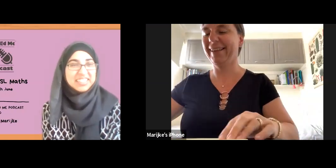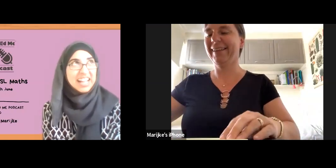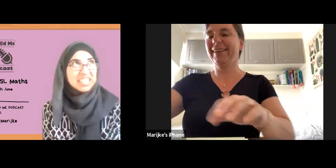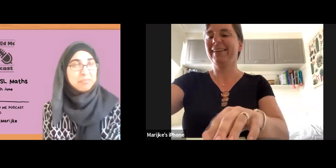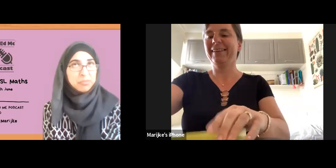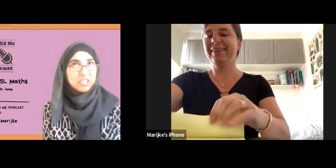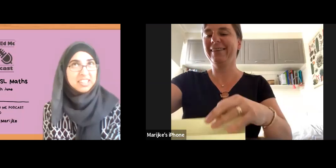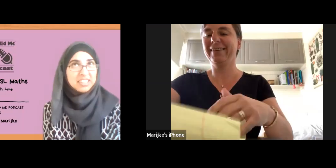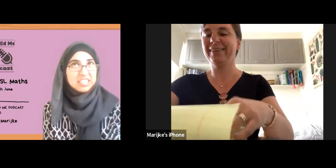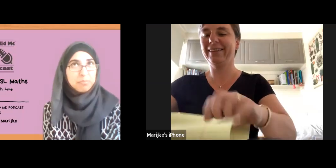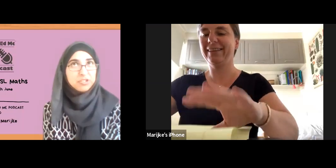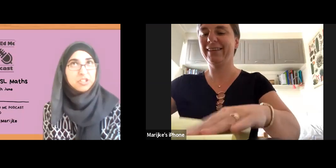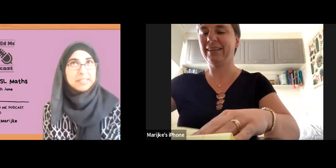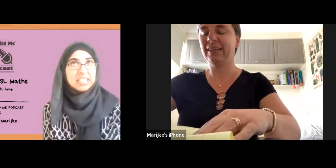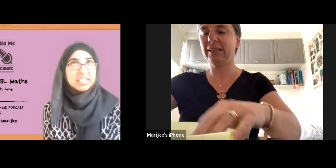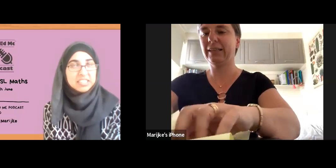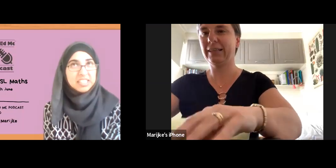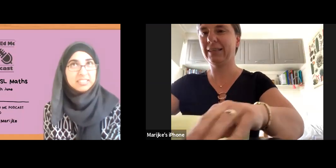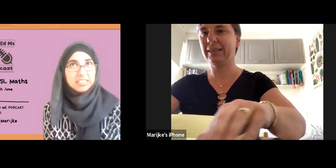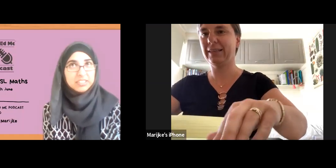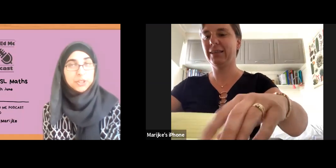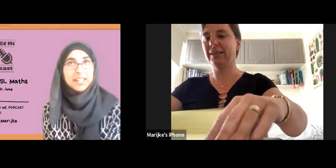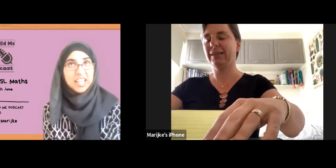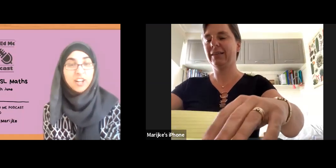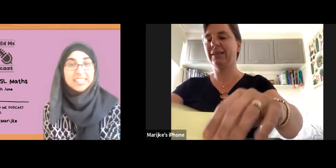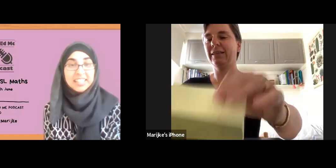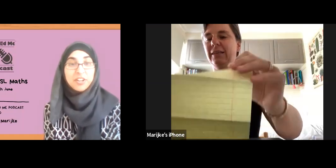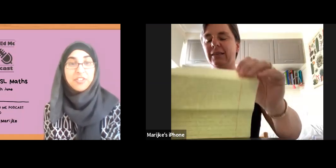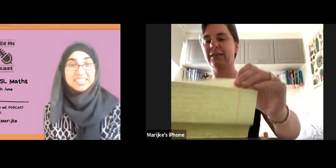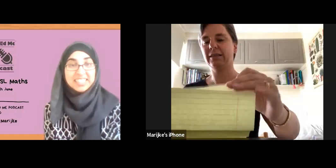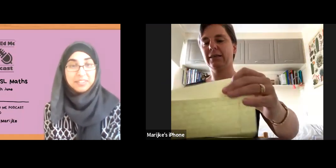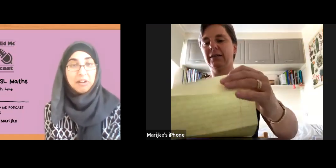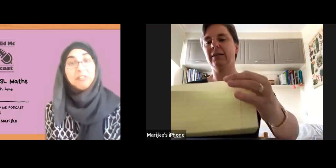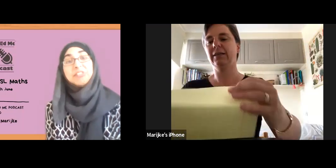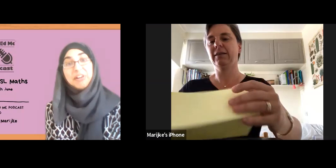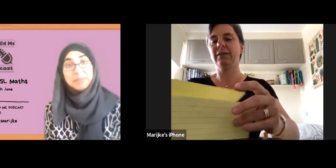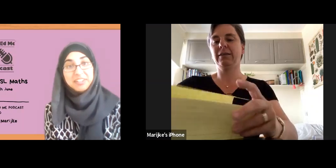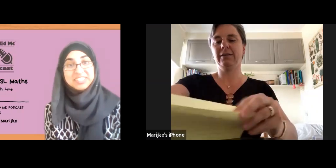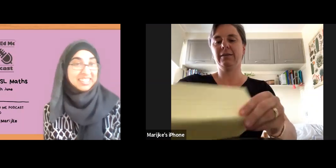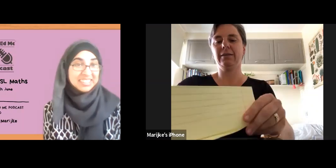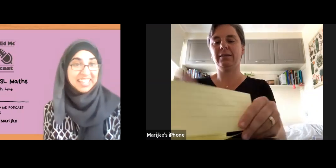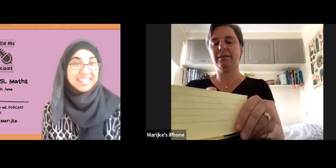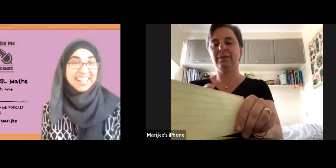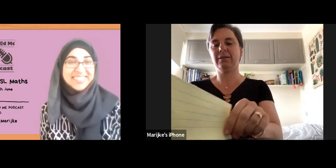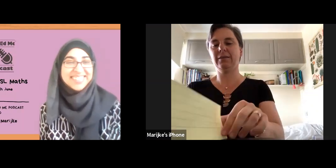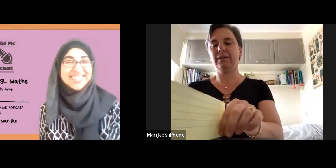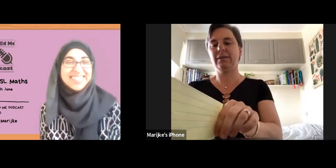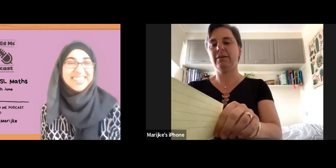Last time someone did this, they put too many cuts in too early on, and then they regretted it. They're like, oh no, we can't stick it together now.